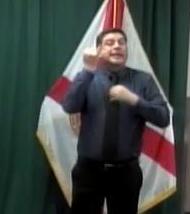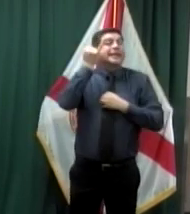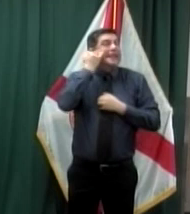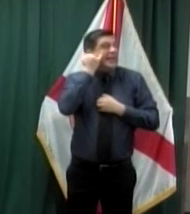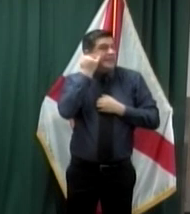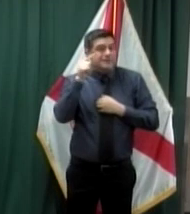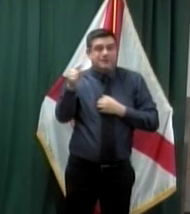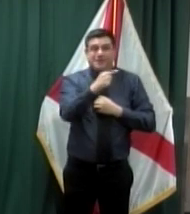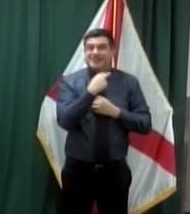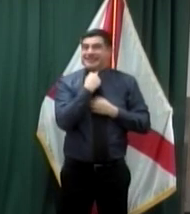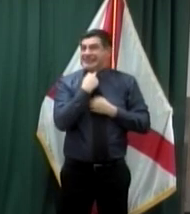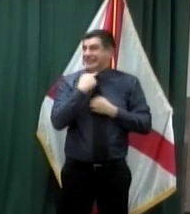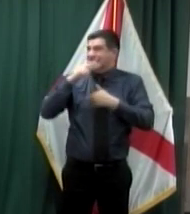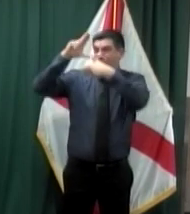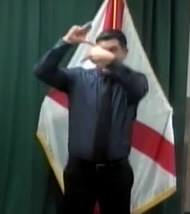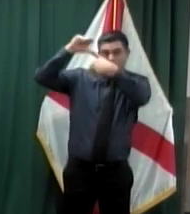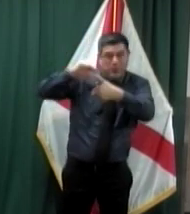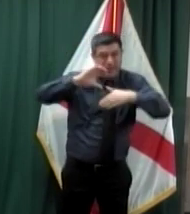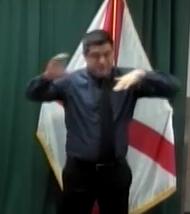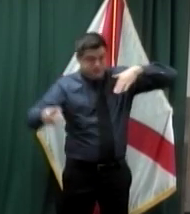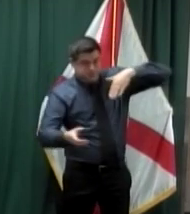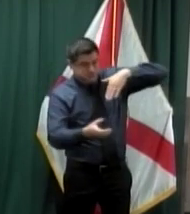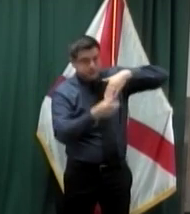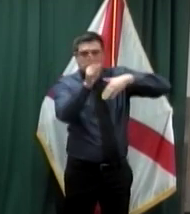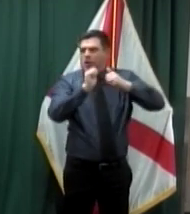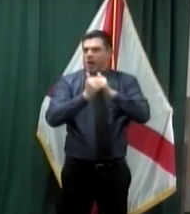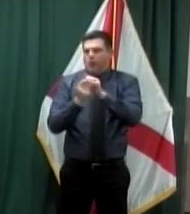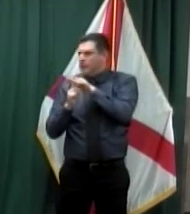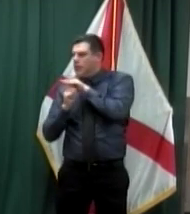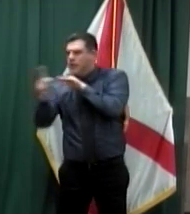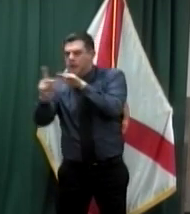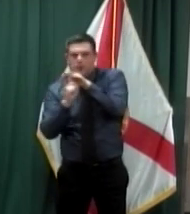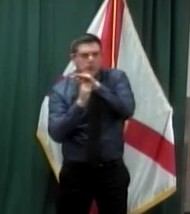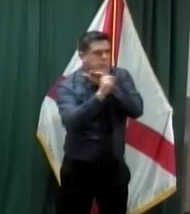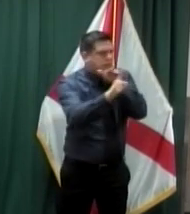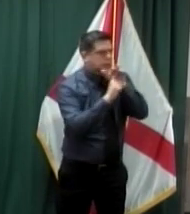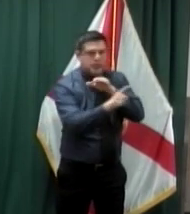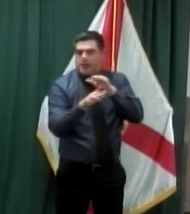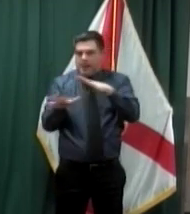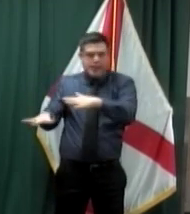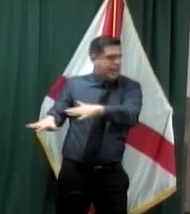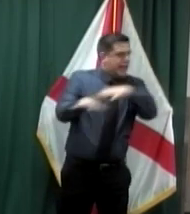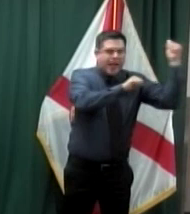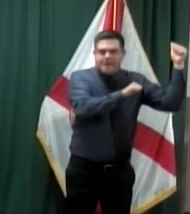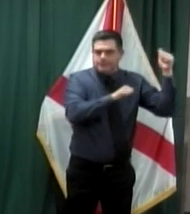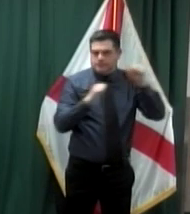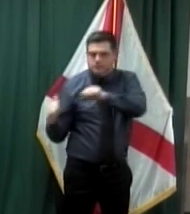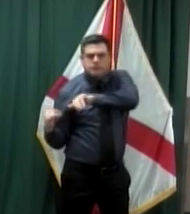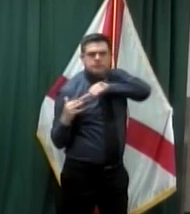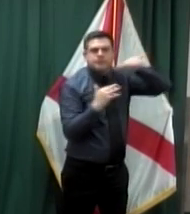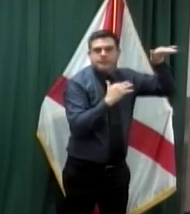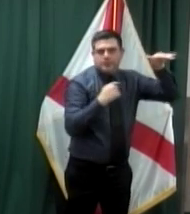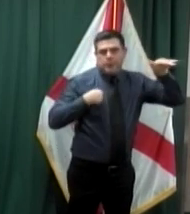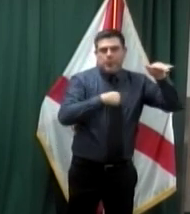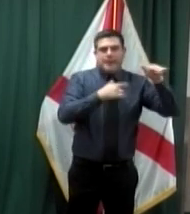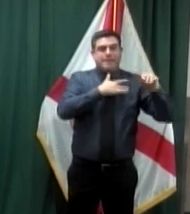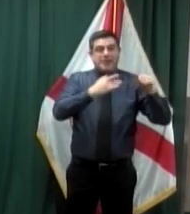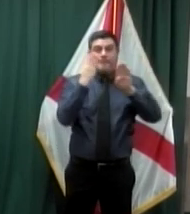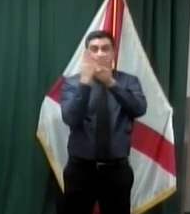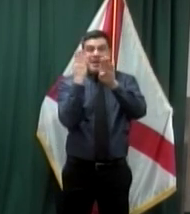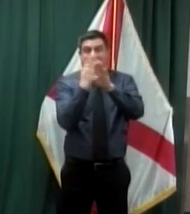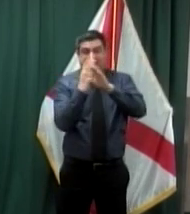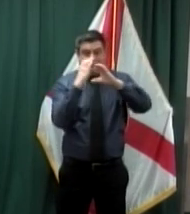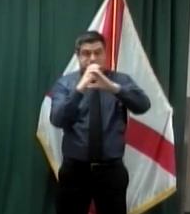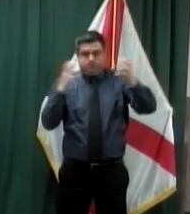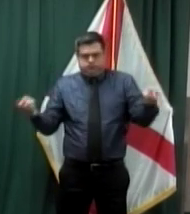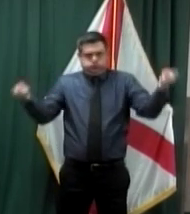before you get on a bus, your temperature will be taken, and there will be a triage before you get on the bus. If for some reason you have a